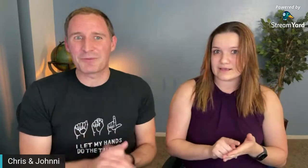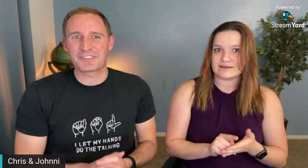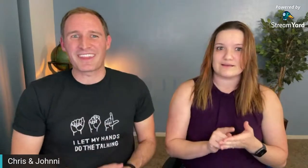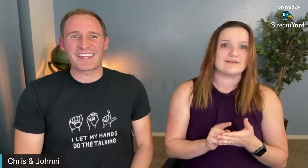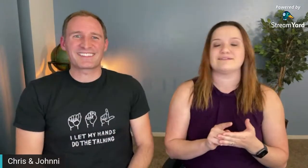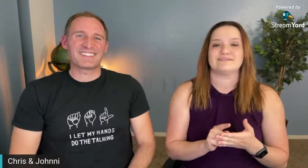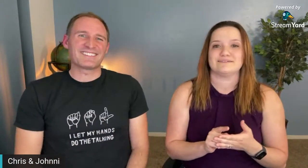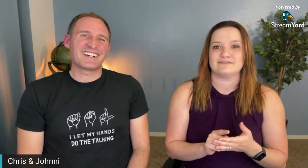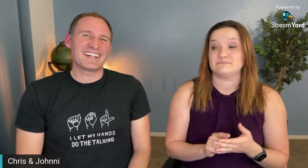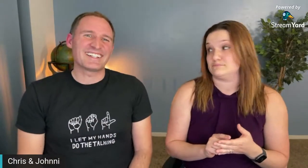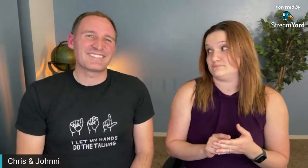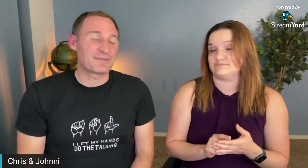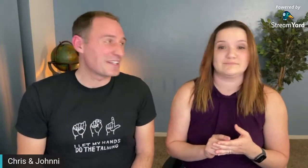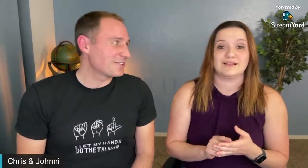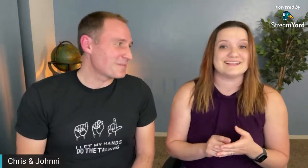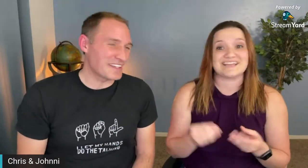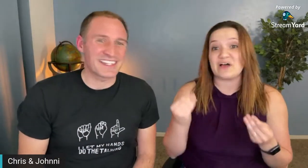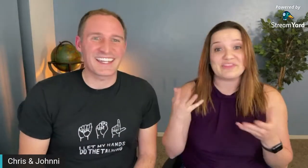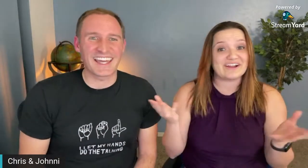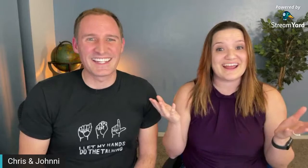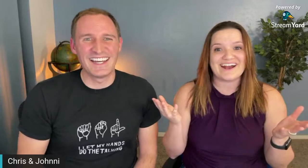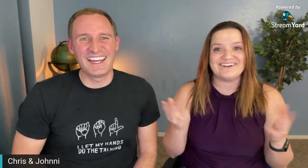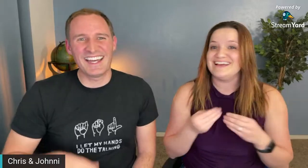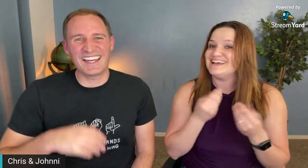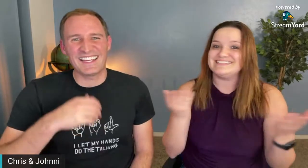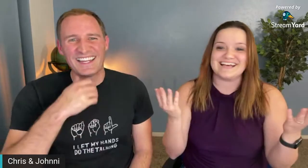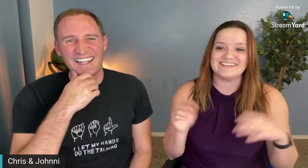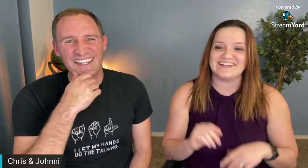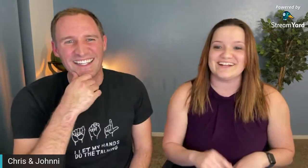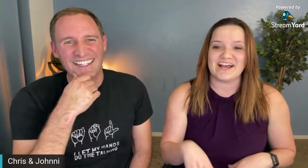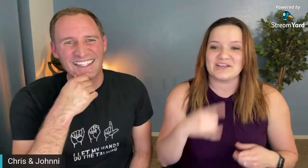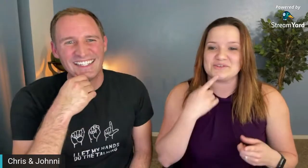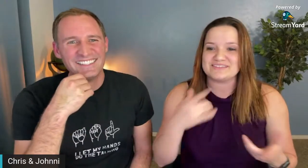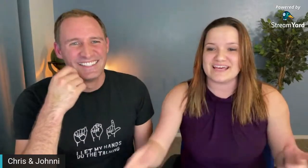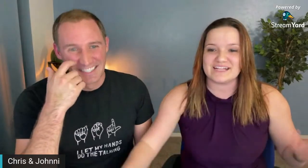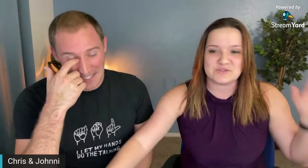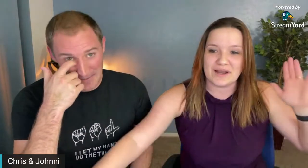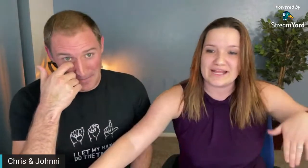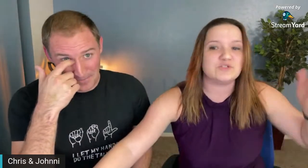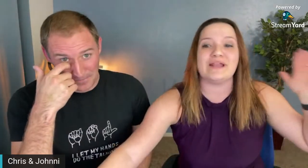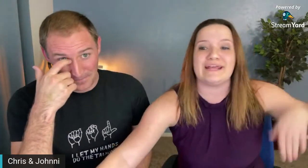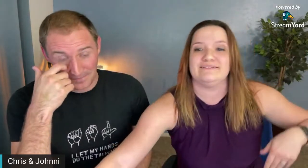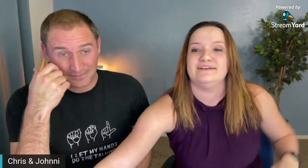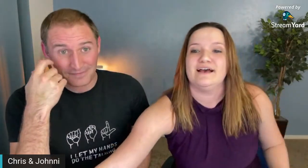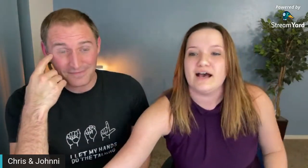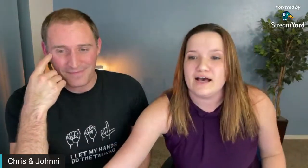to that. So I'm going to do the best I can. It's out there now. It's out there now. You said it. Too late. Too late.